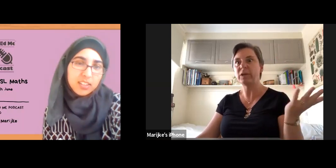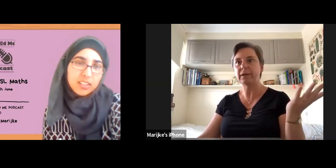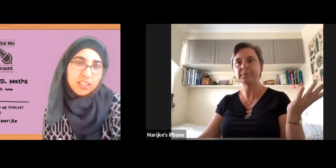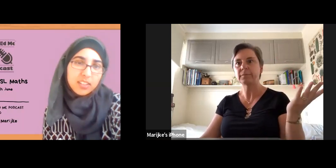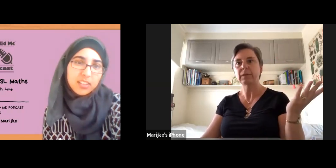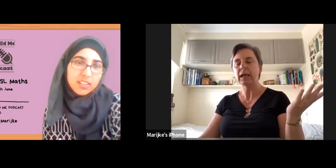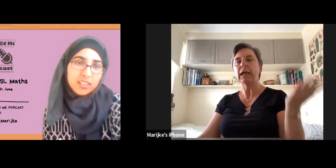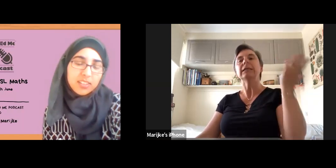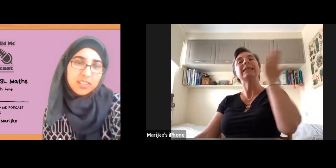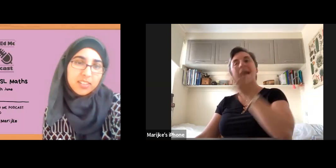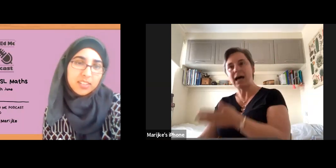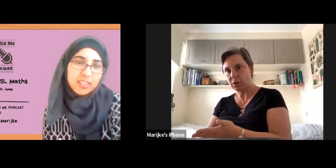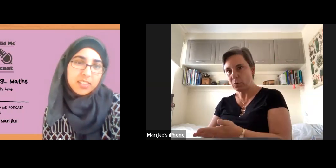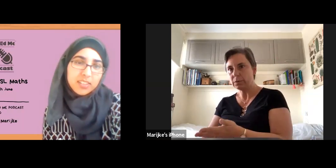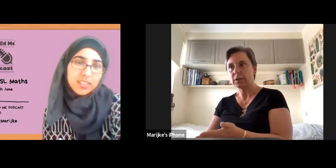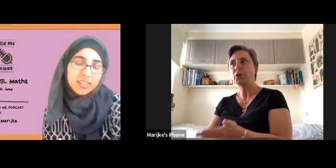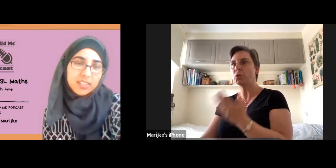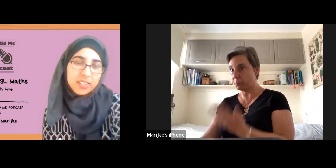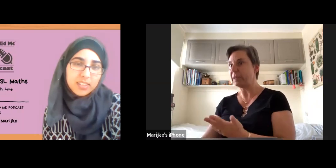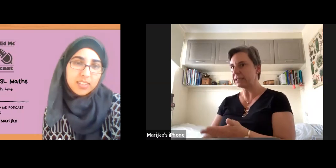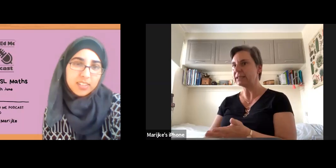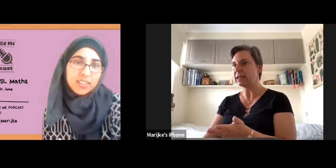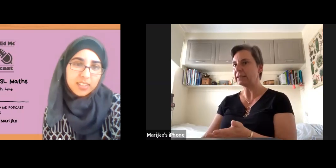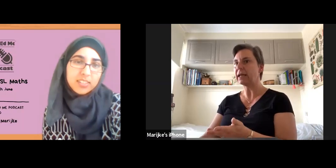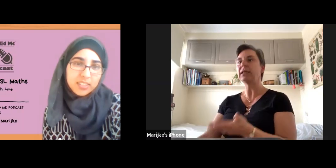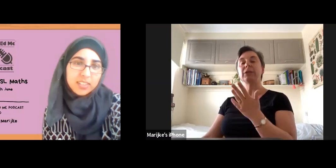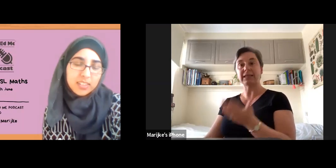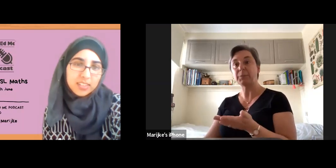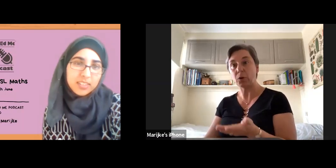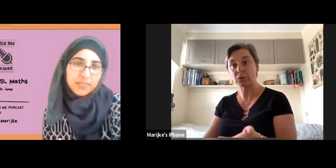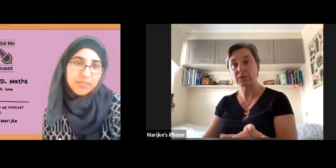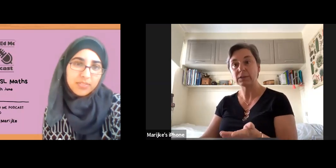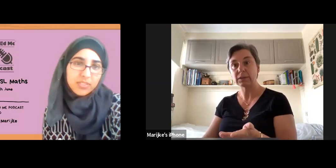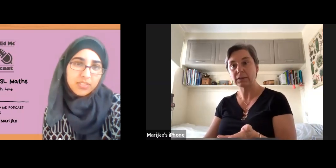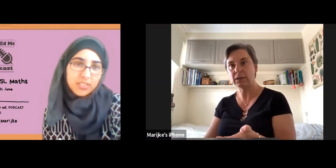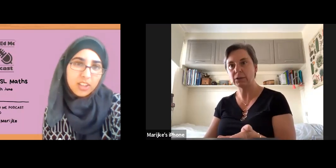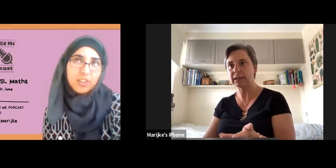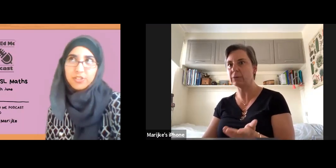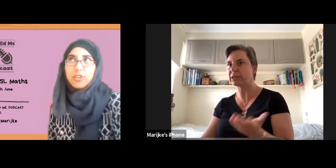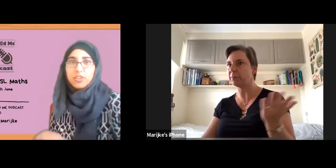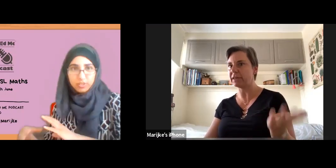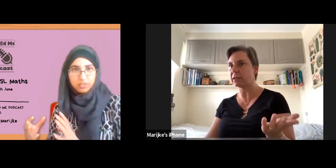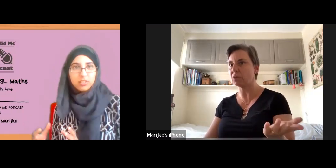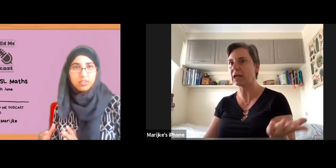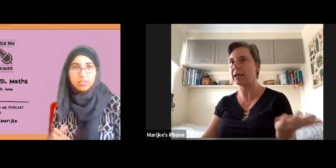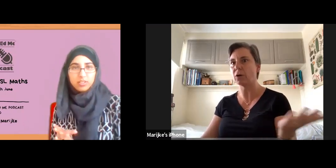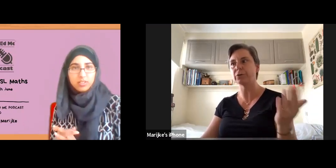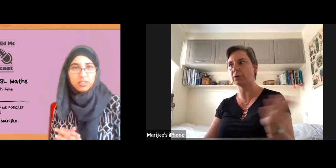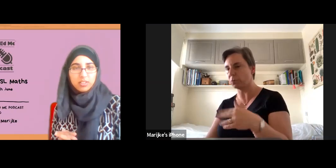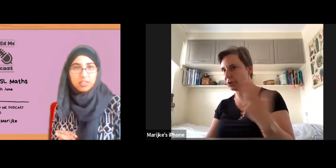it. Now, you would be considered that, and you would get support, and they would keep a very close eye on what you're